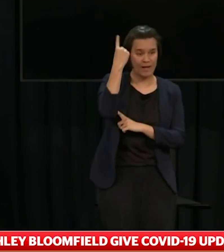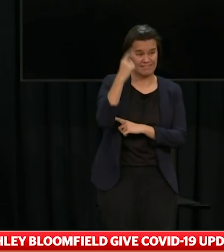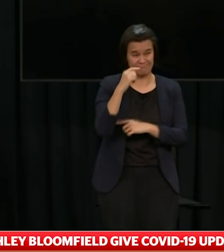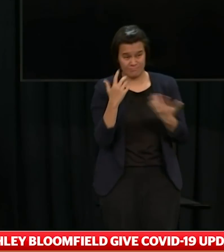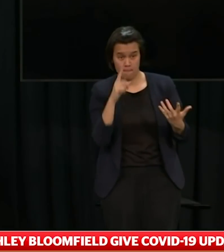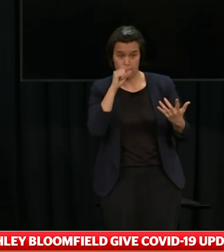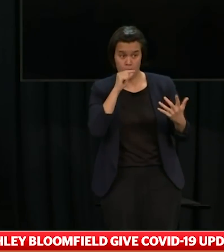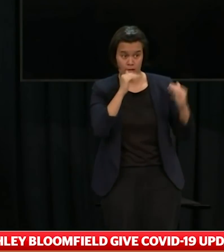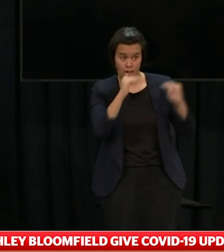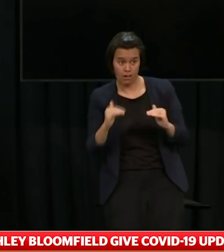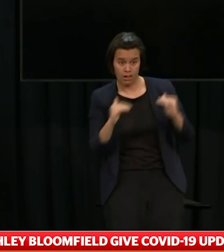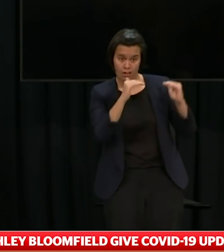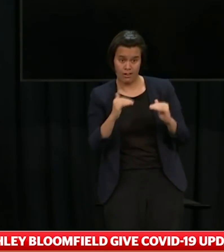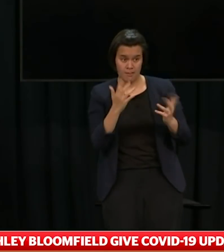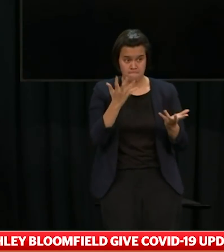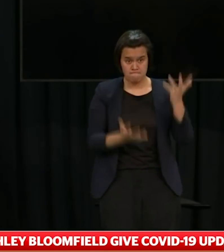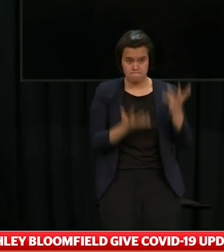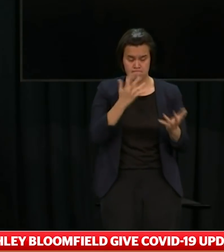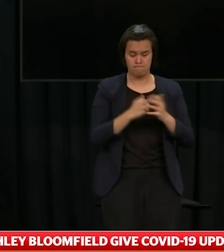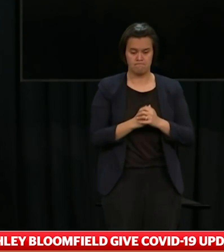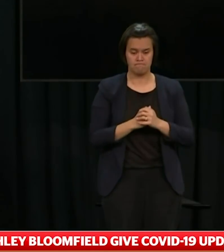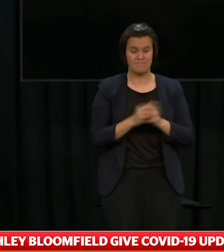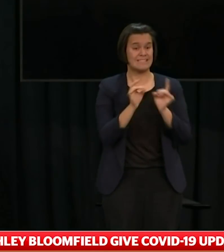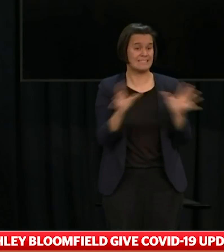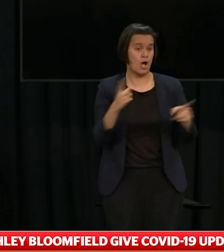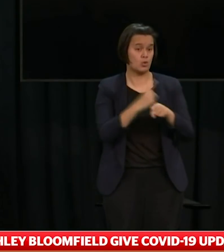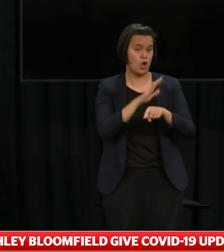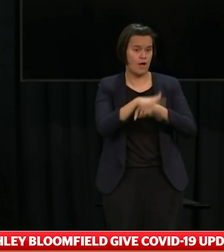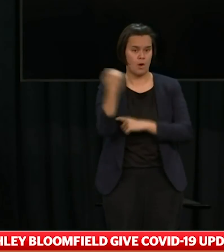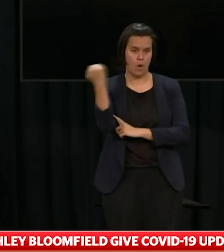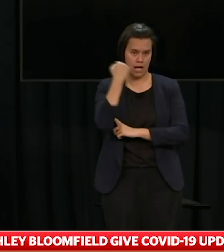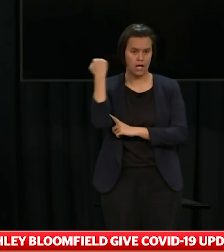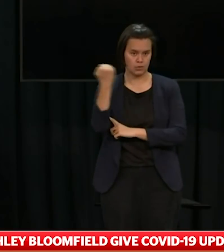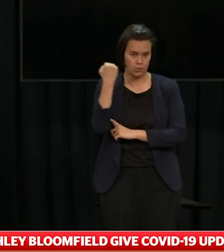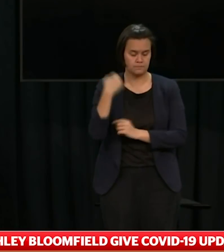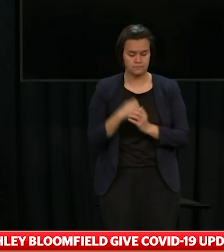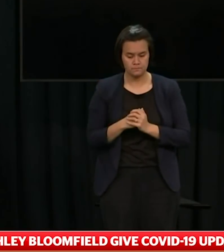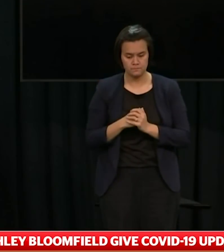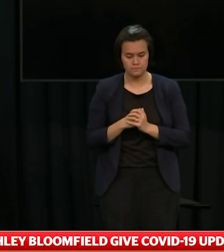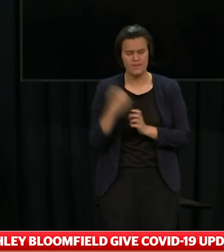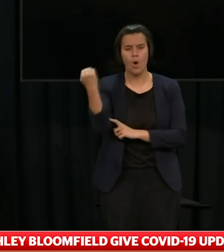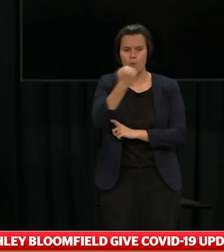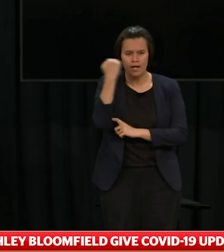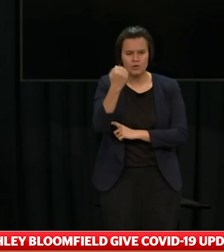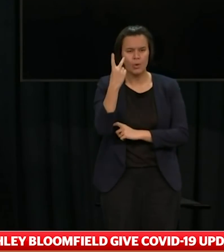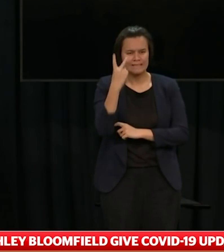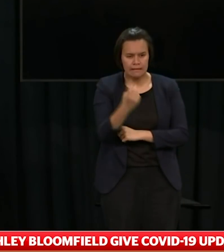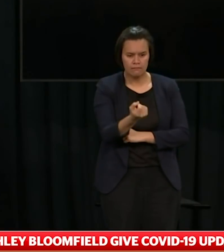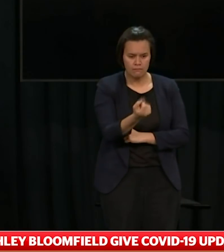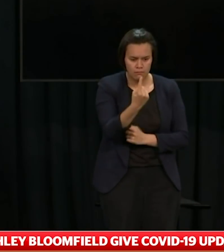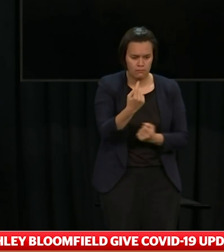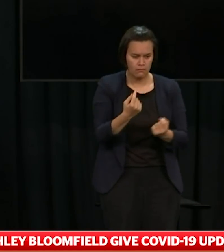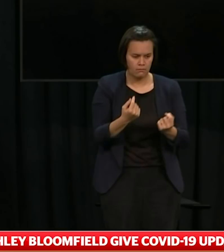Let me start with the Waikato. While we've continued to see cases here, which represents a likely long tail, these